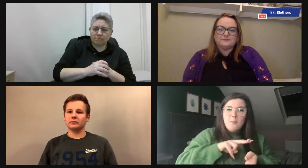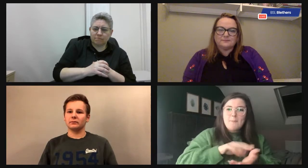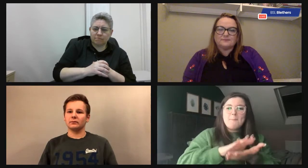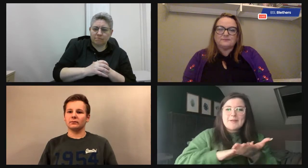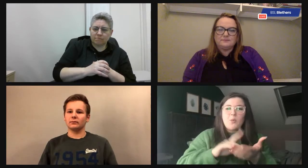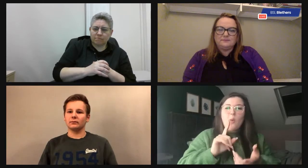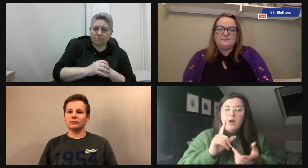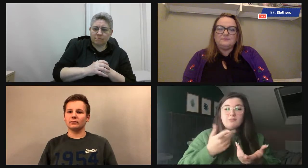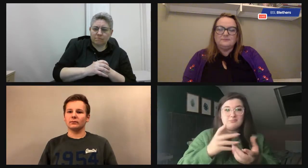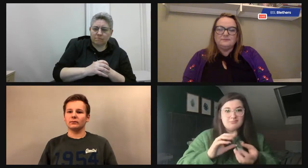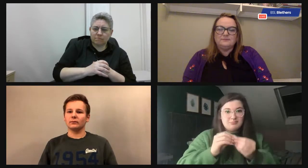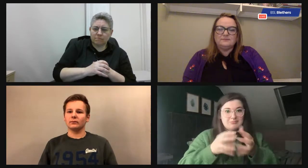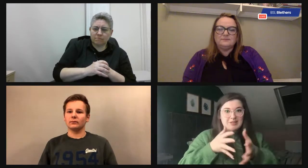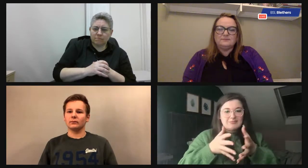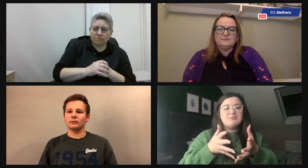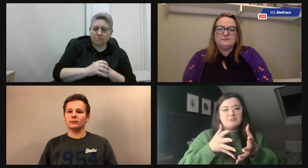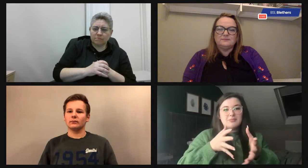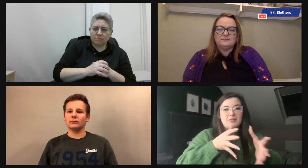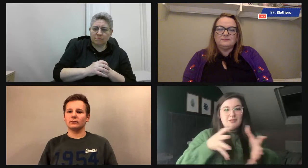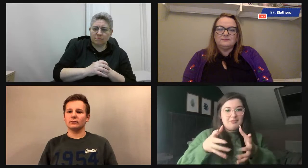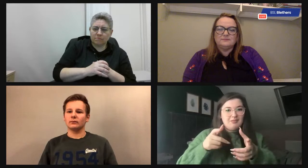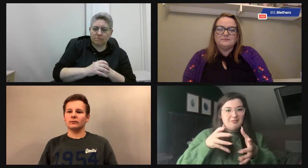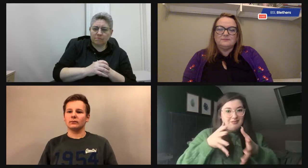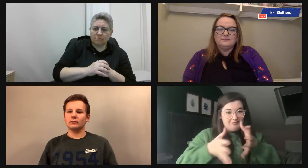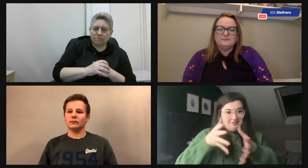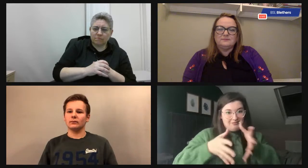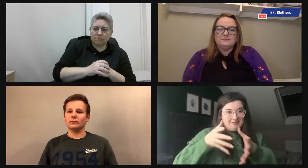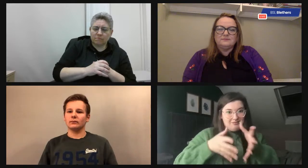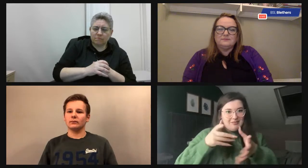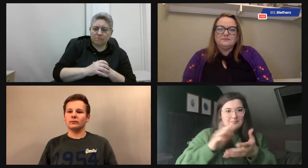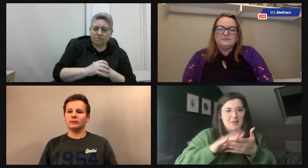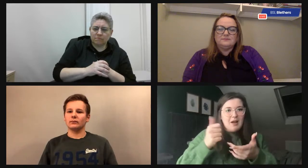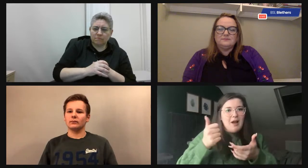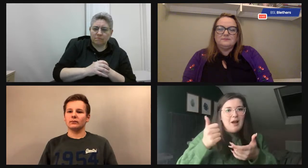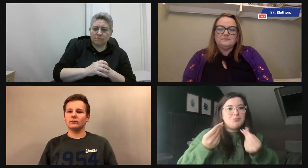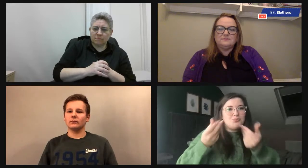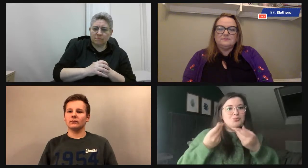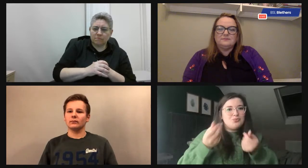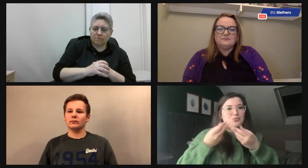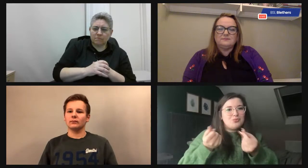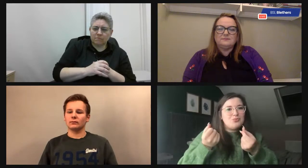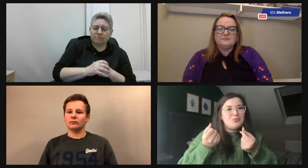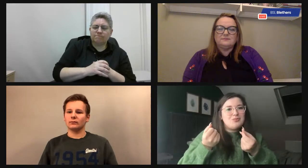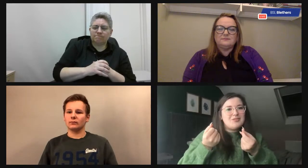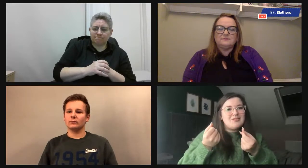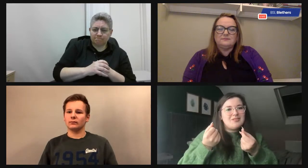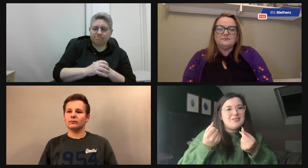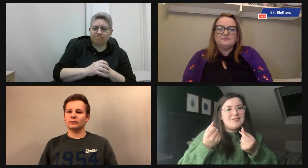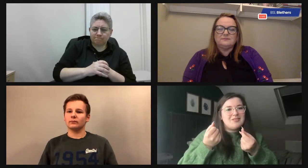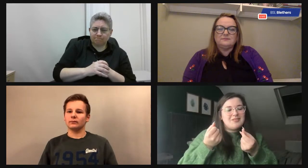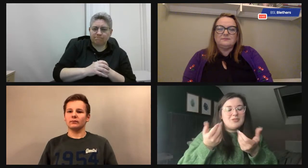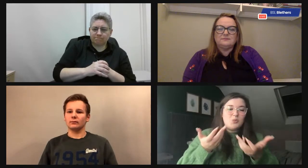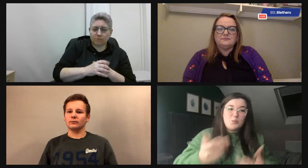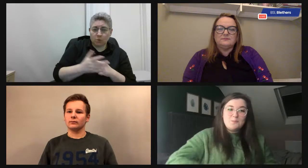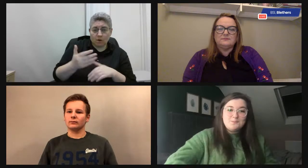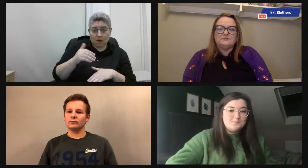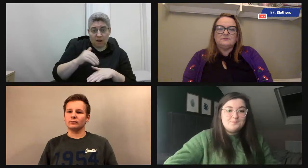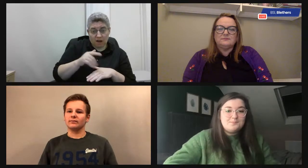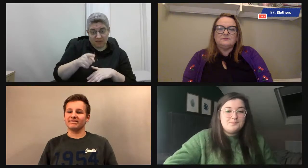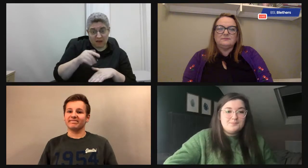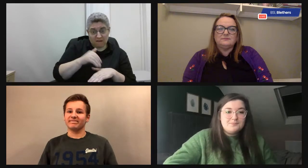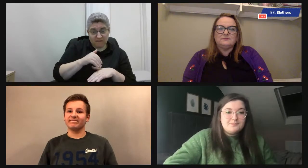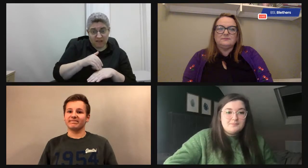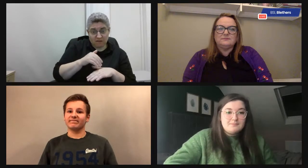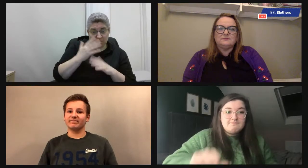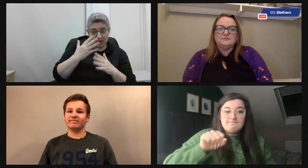signs so that the vocabulary and information is getting processed and presented correctly